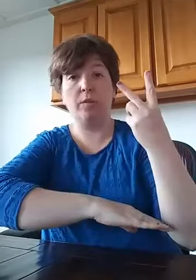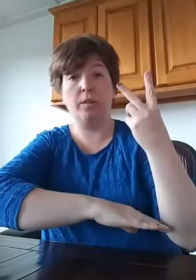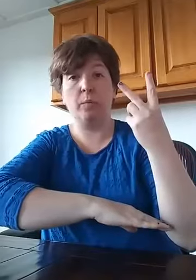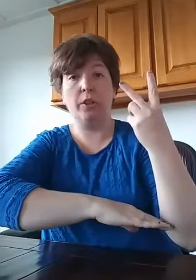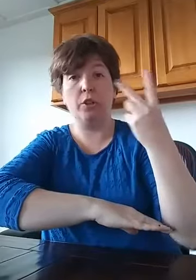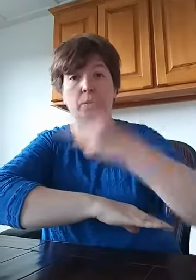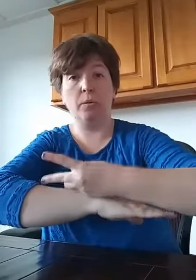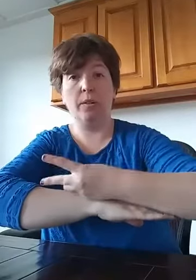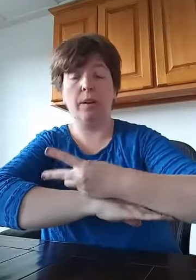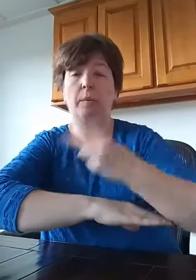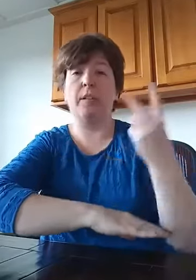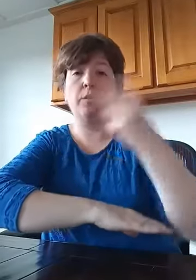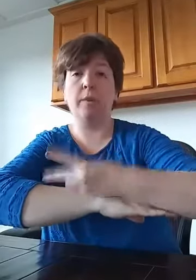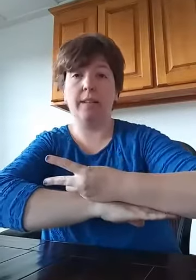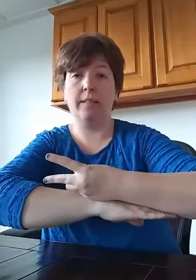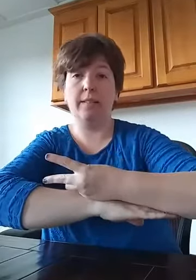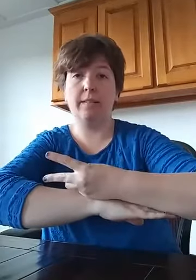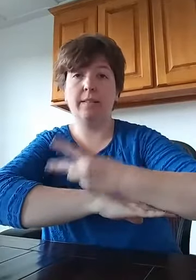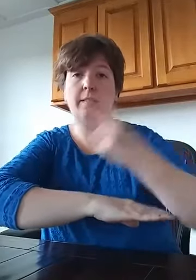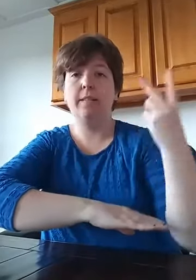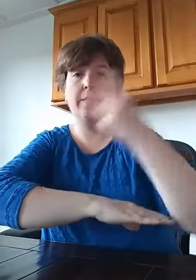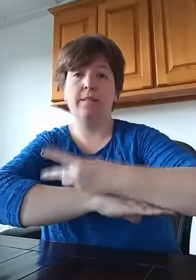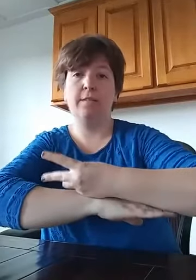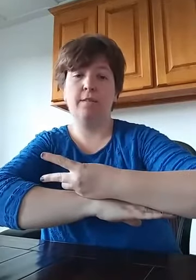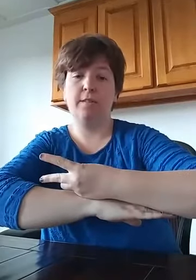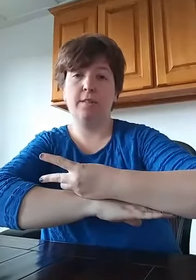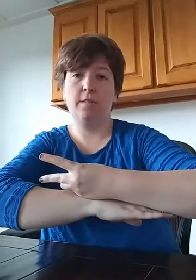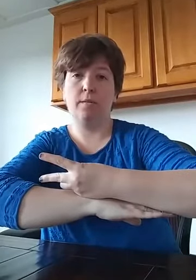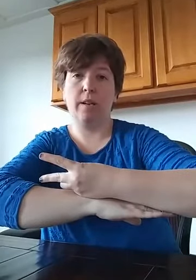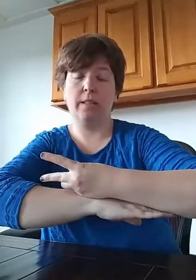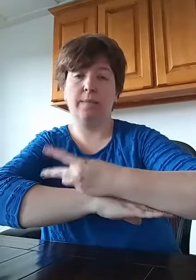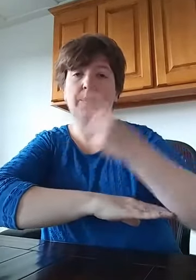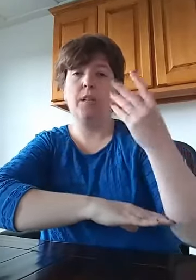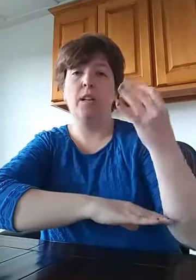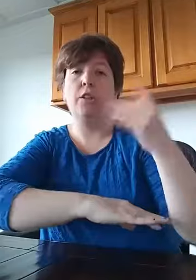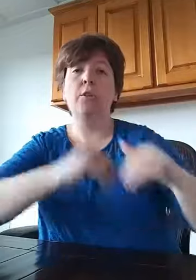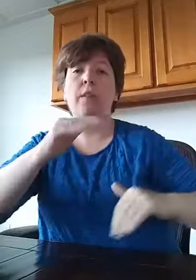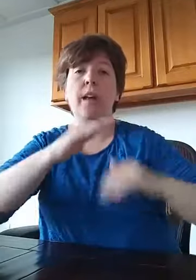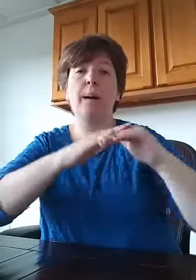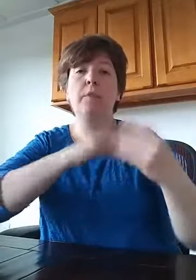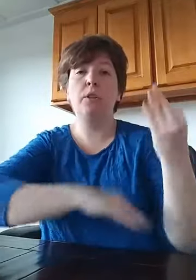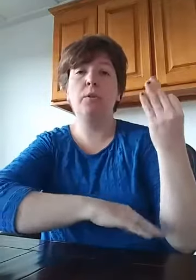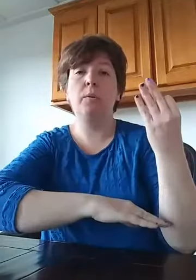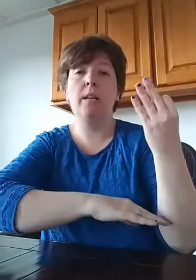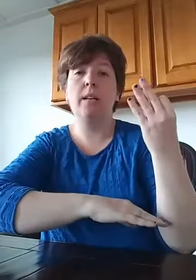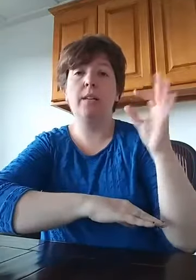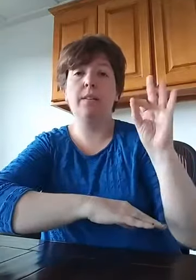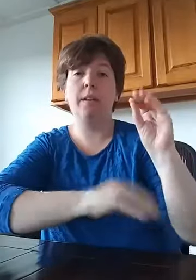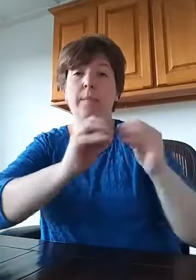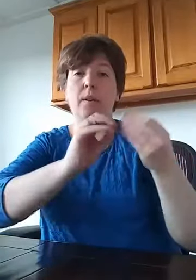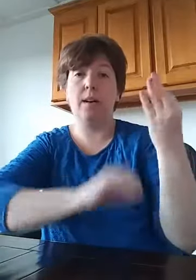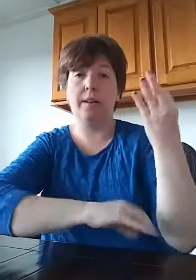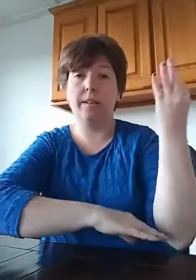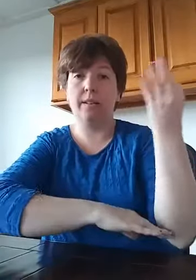with a 2, that would mean 2 days. 2 days. And you can do that up to the number 9, 9